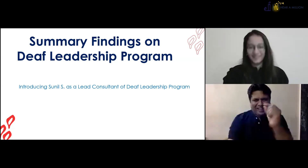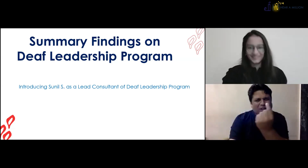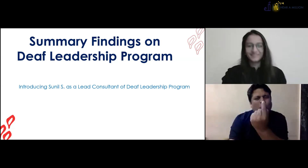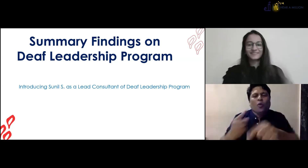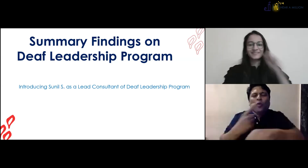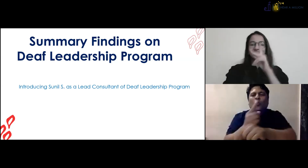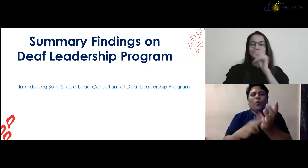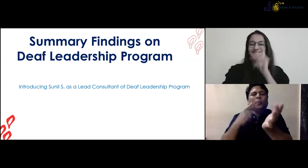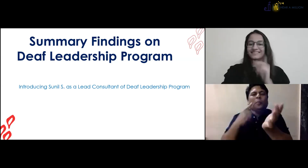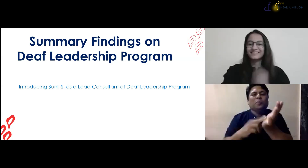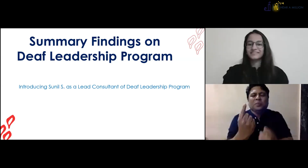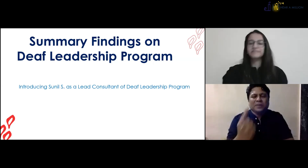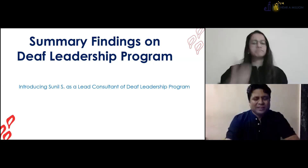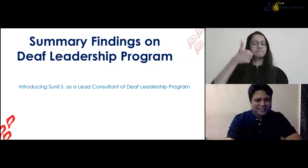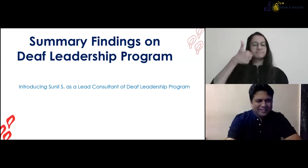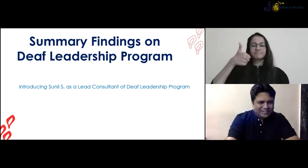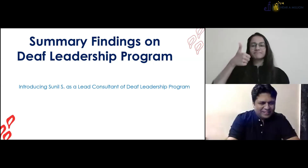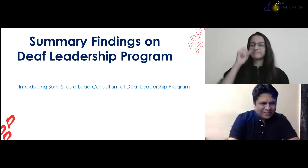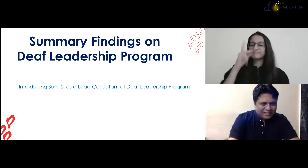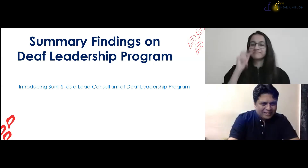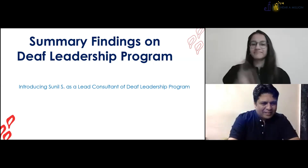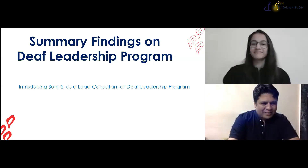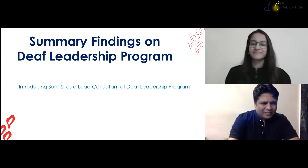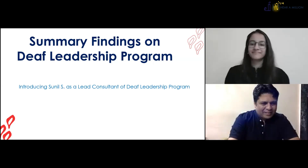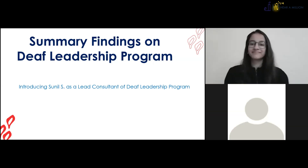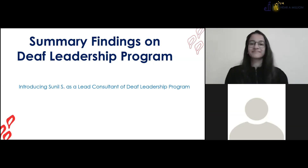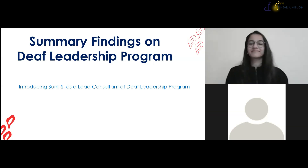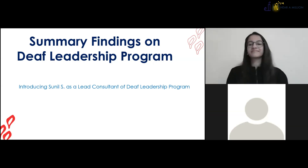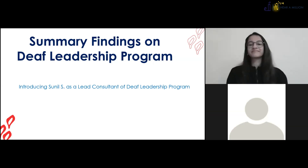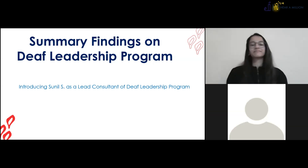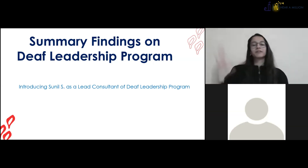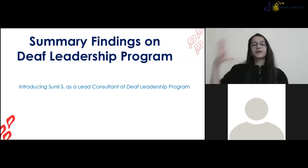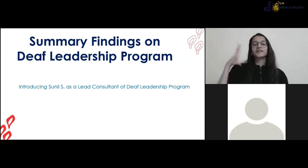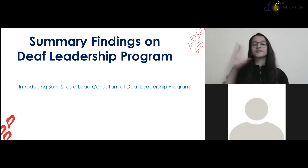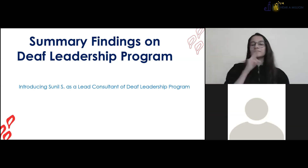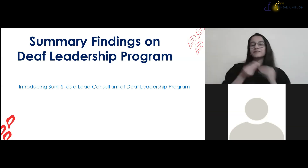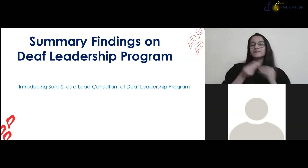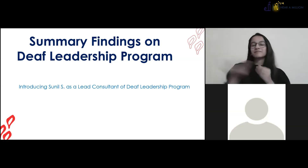There is one person who is here. I will take 1 minute, just 1 minute. Sunil.